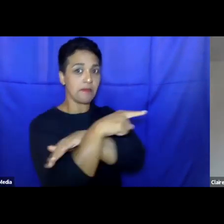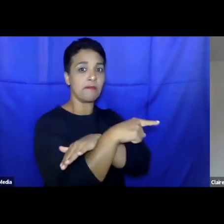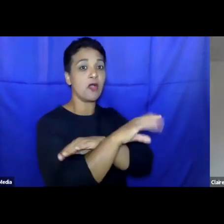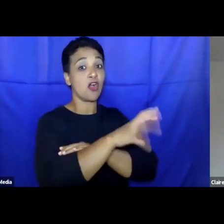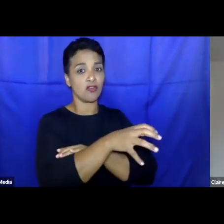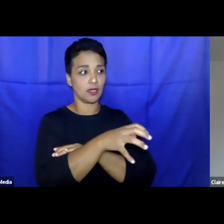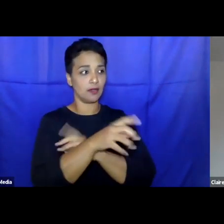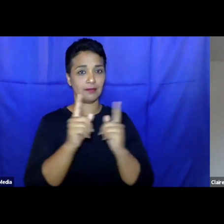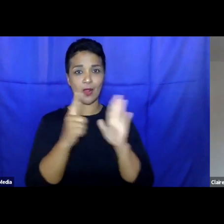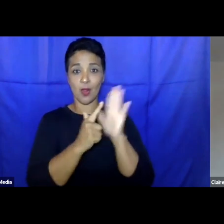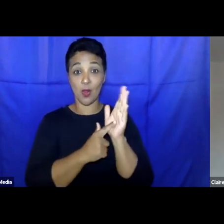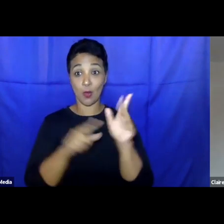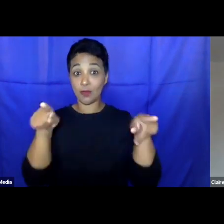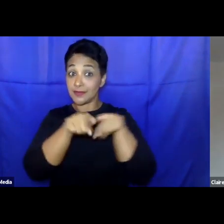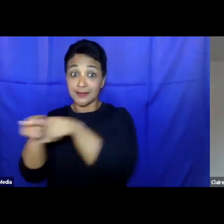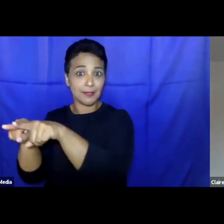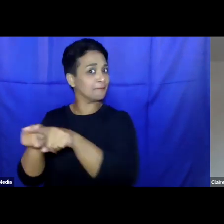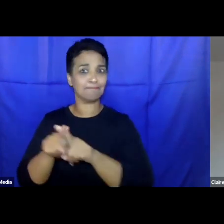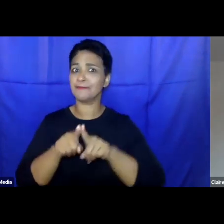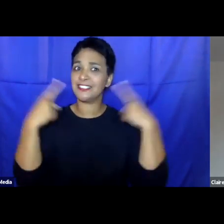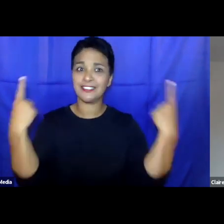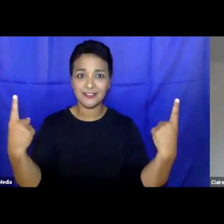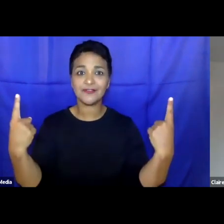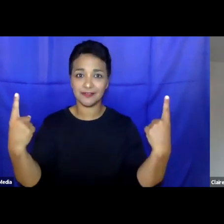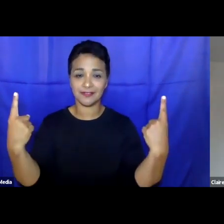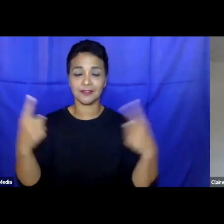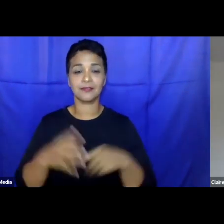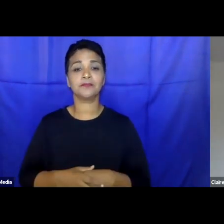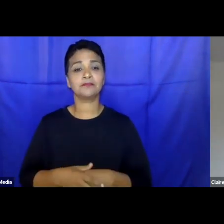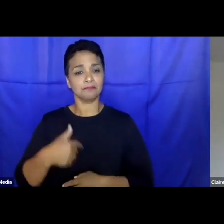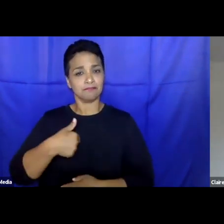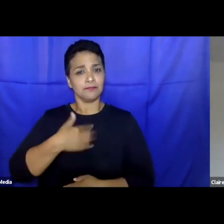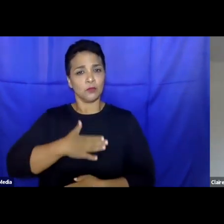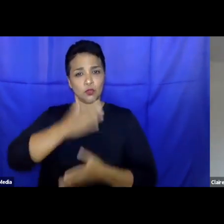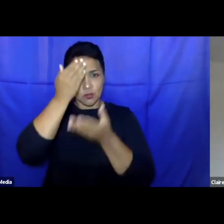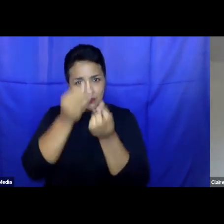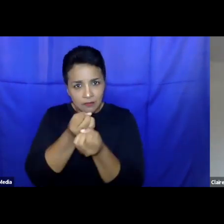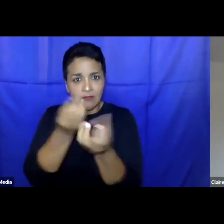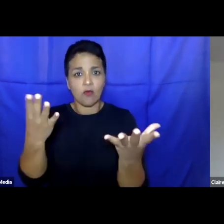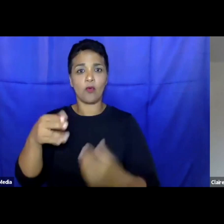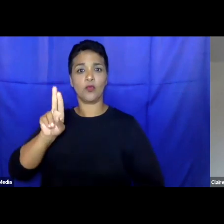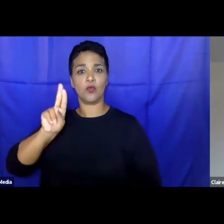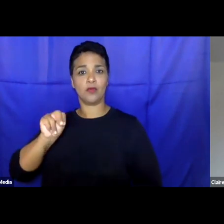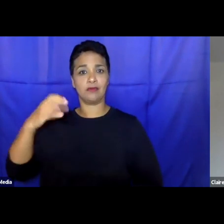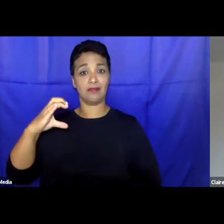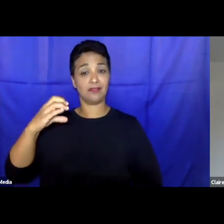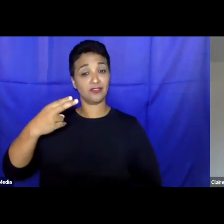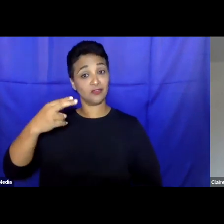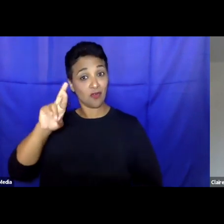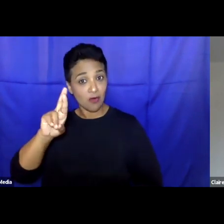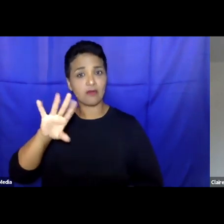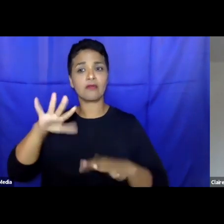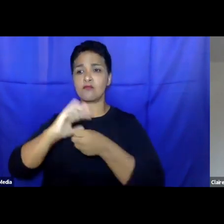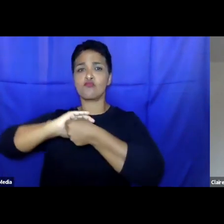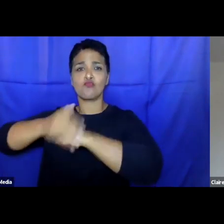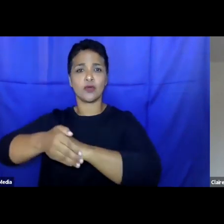change. So with this in mind, I want to quickly address how IHL does protect displaced people, but also how it interplays with other